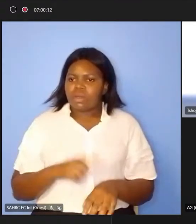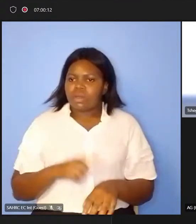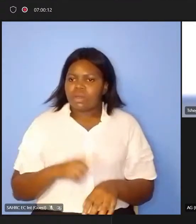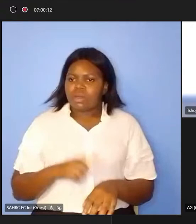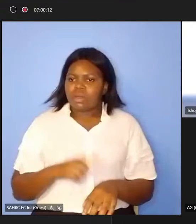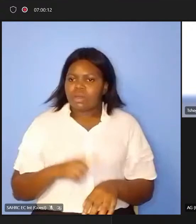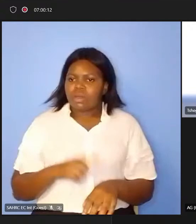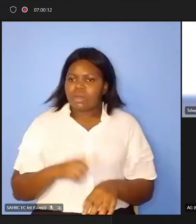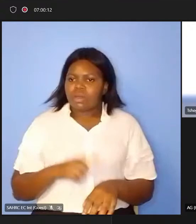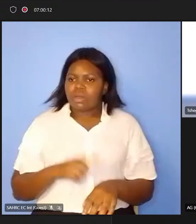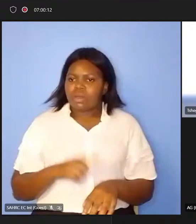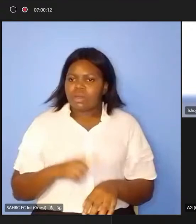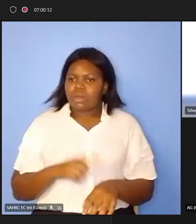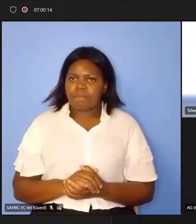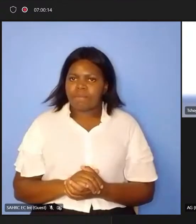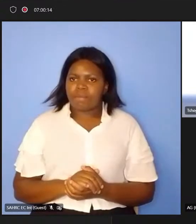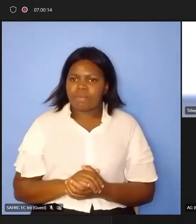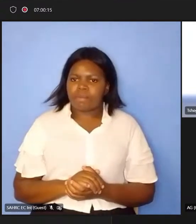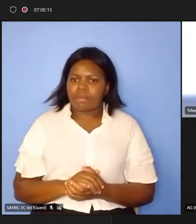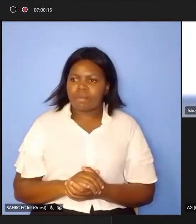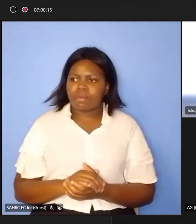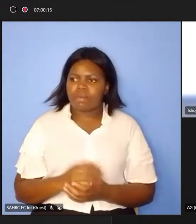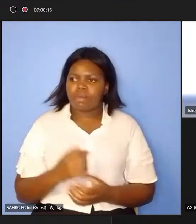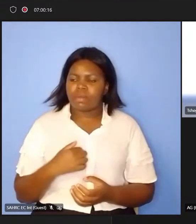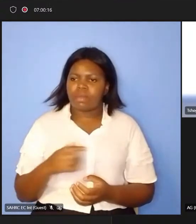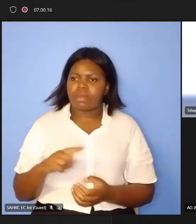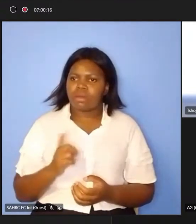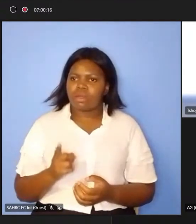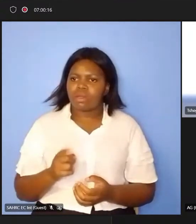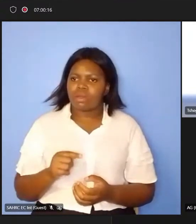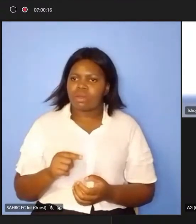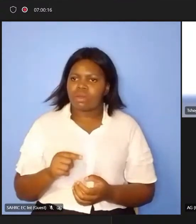So I just want to make use of the opportunity, maybe,